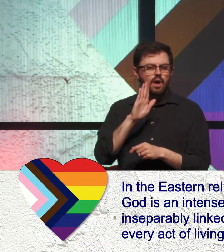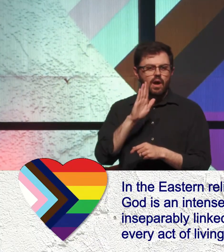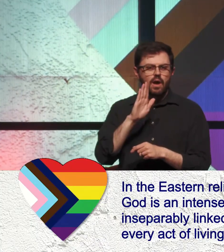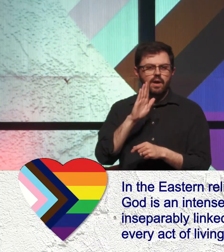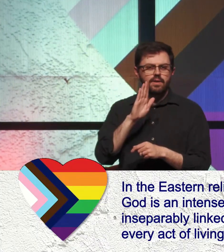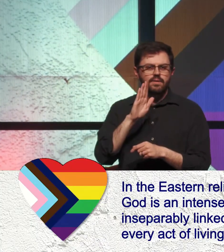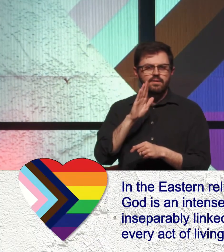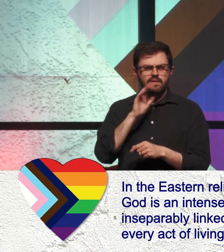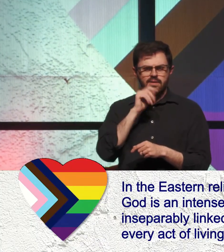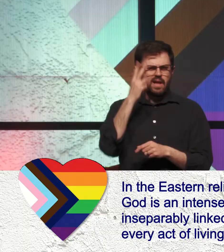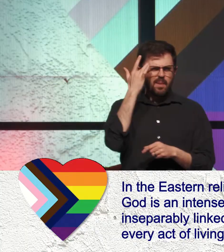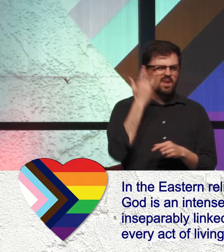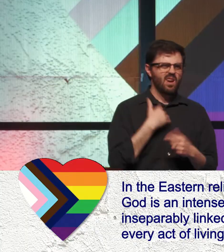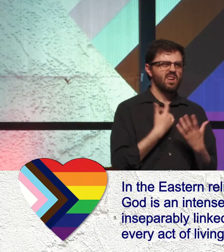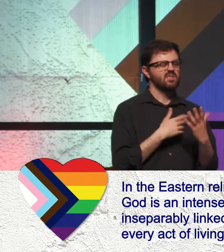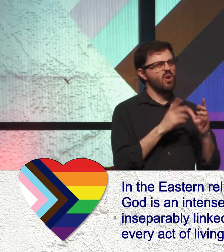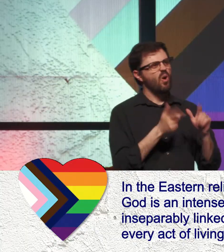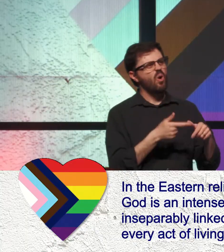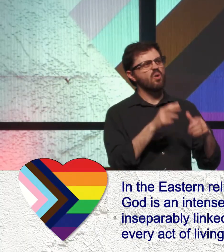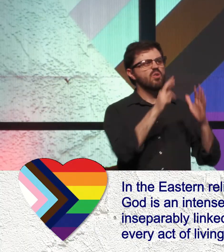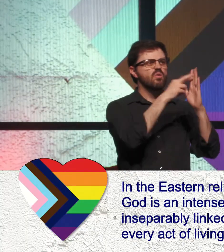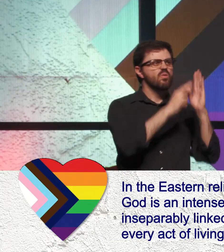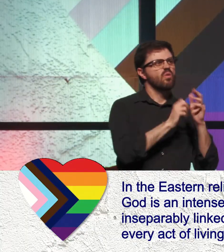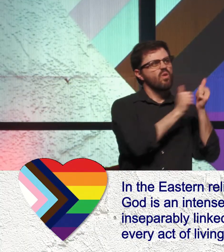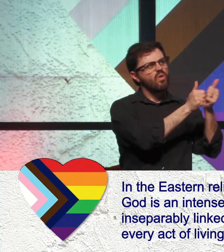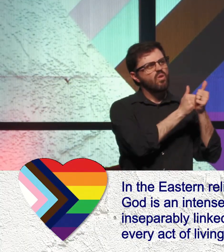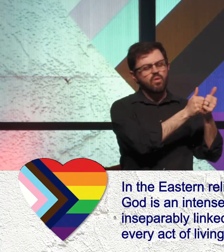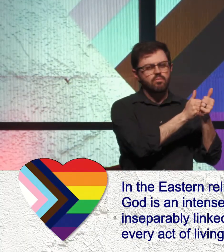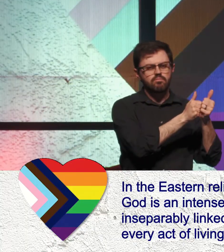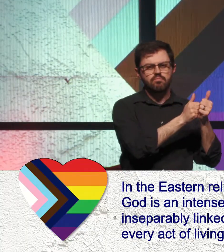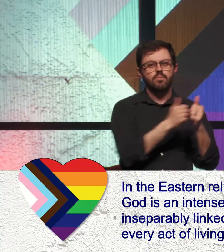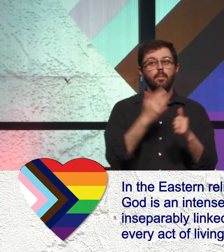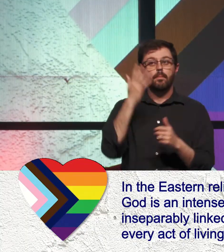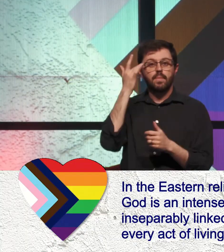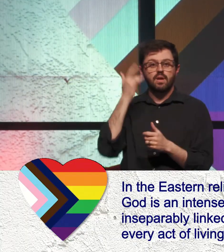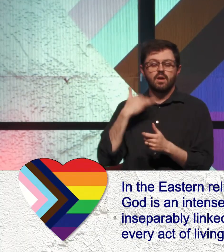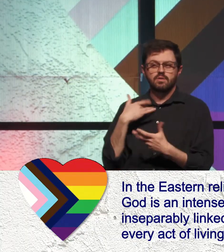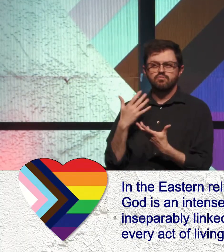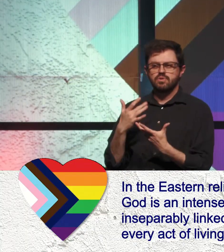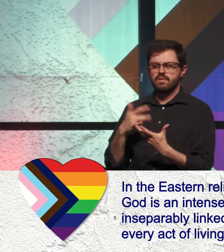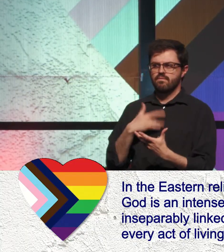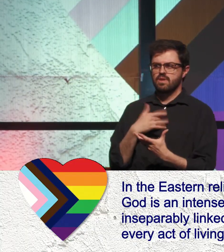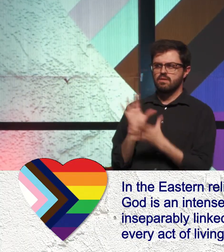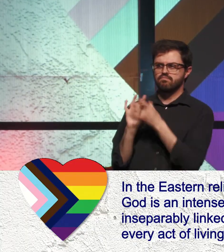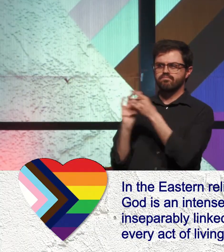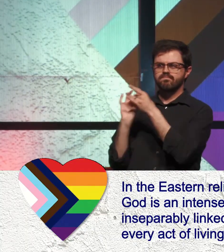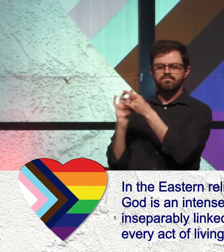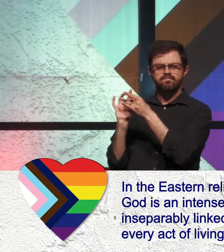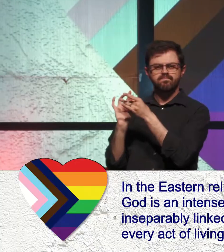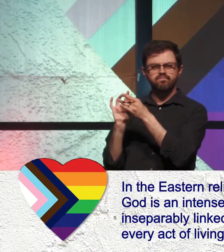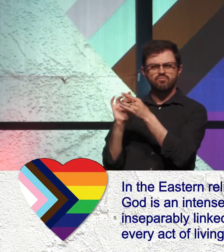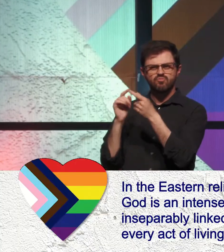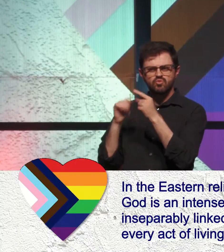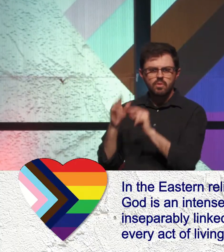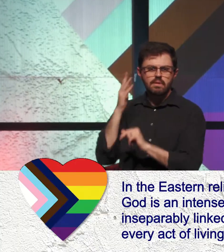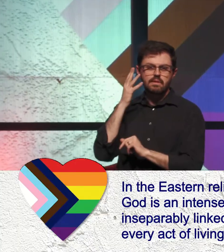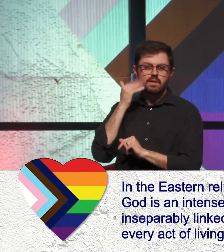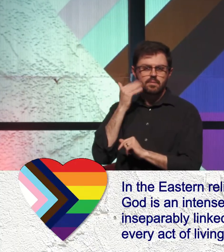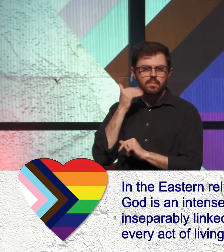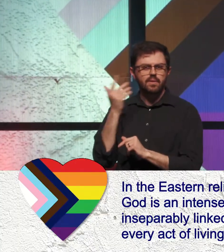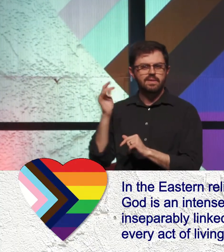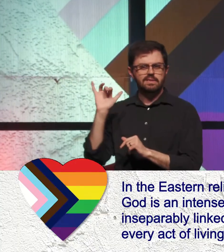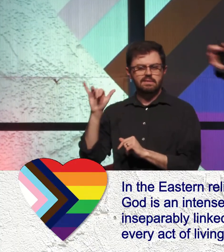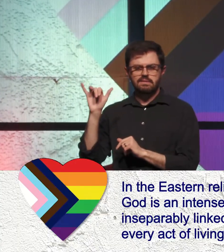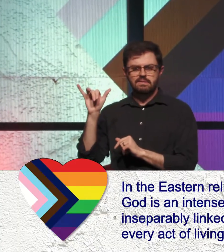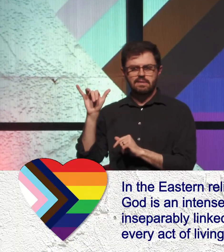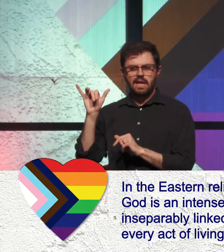but because we've found union in an experience. And it's in that union that it's intertwined